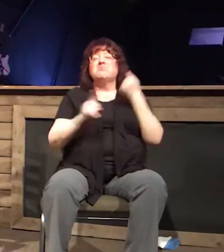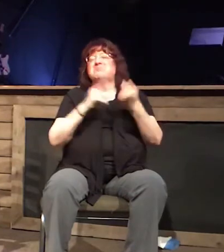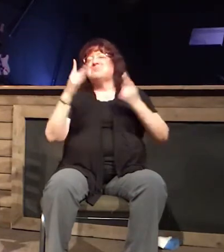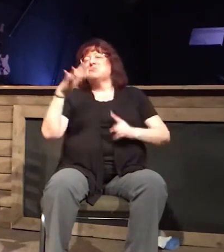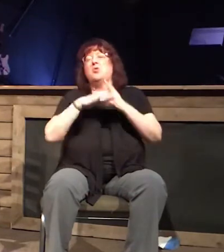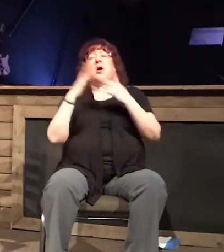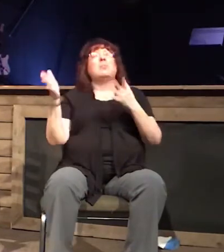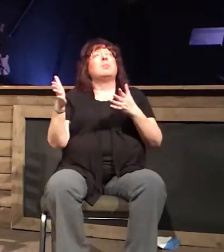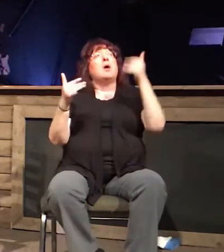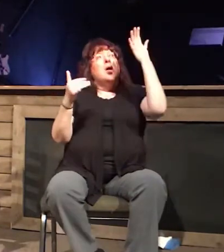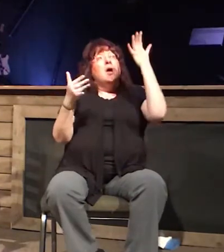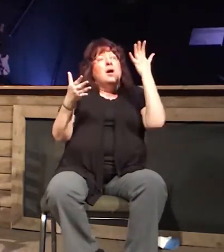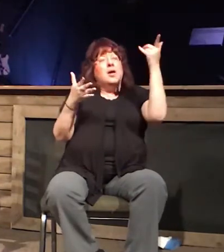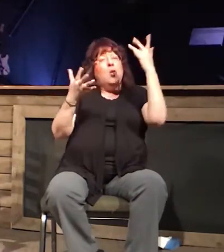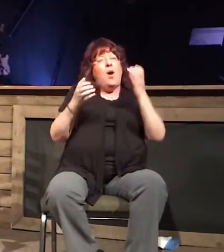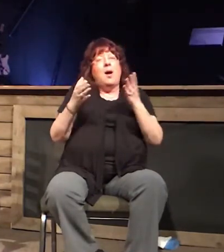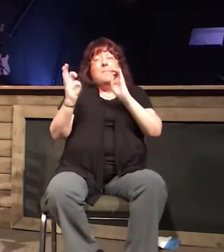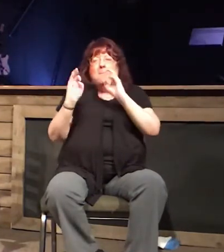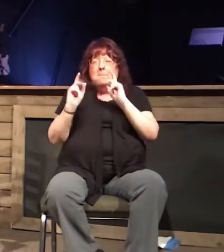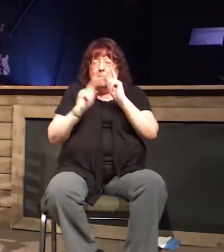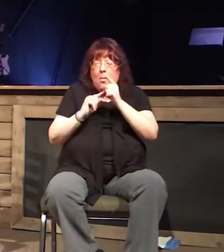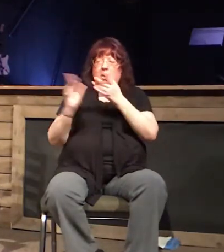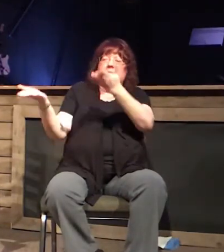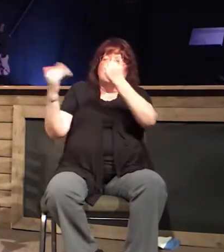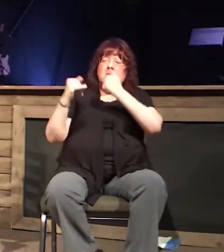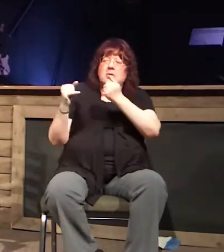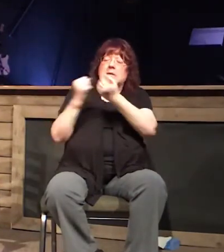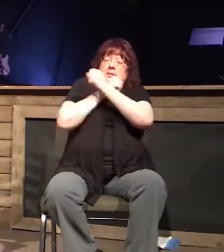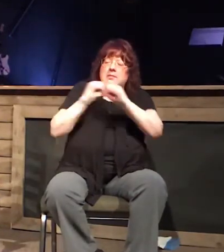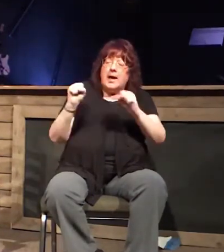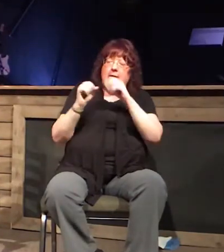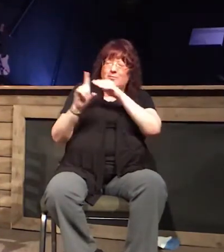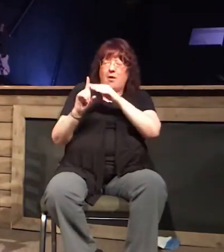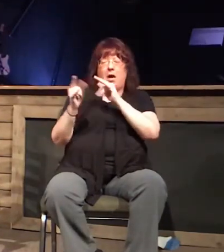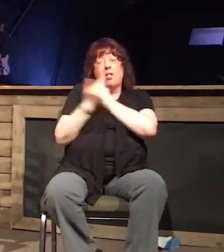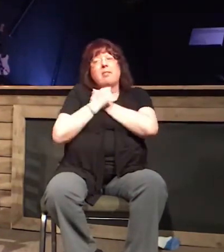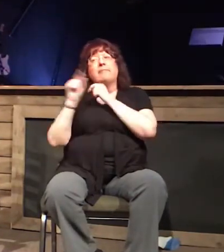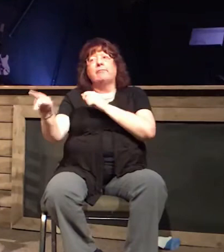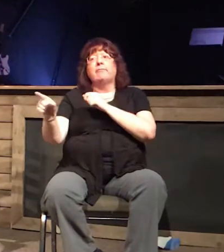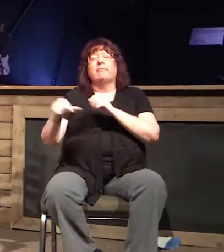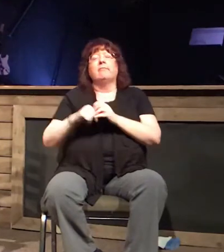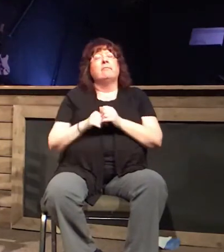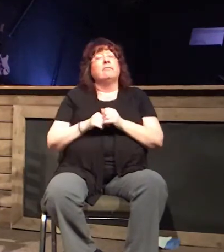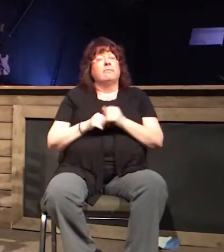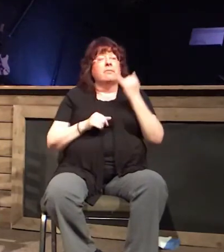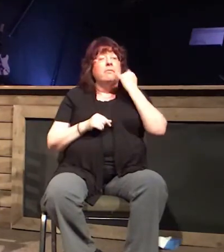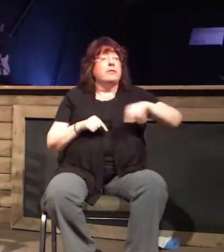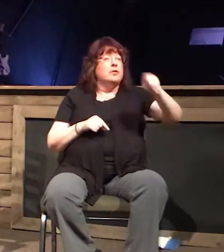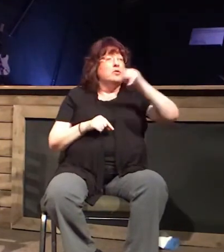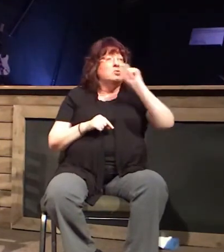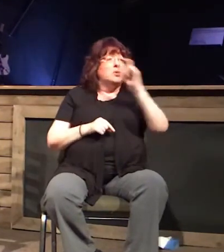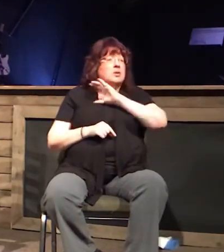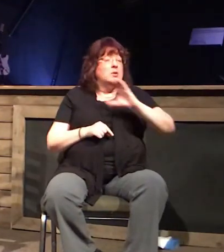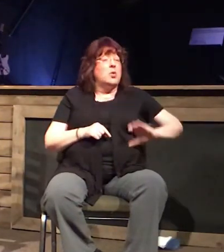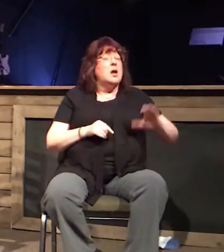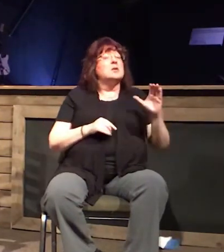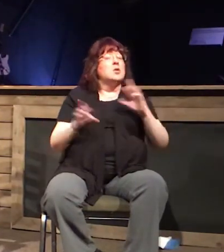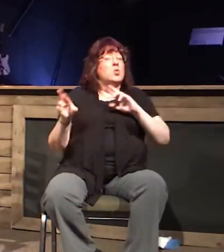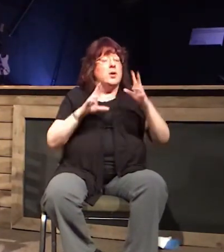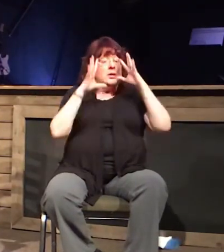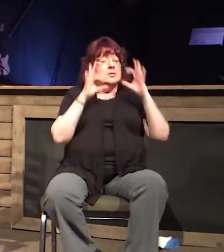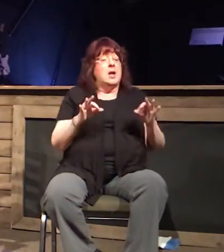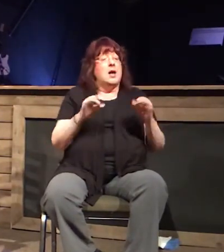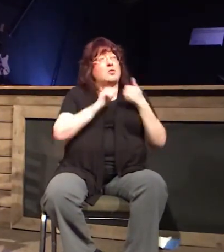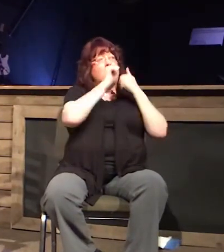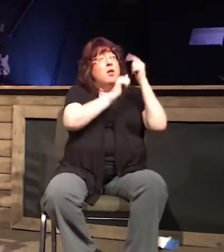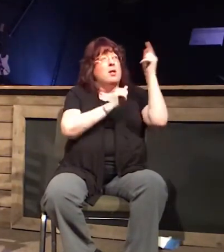chance. He wanted this moment to bring you back to the safe place to remind you that he's in love with you. So if that's you today and you need Christ, and you're ready to make that